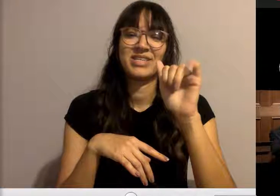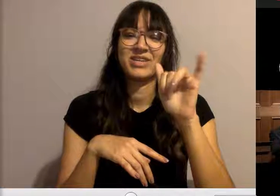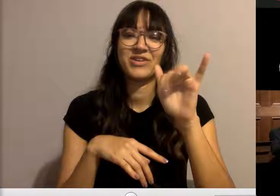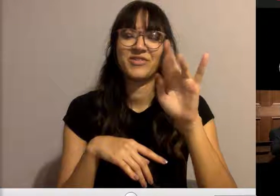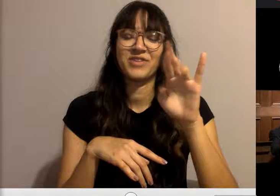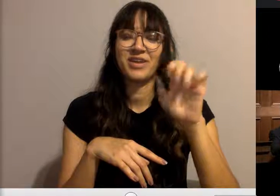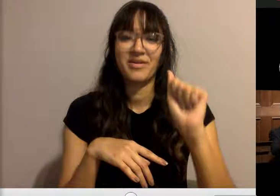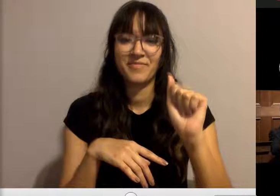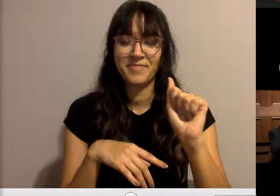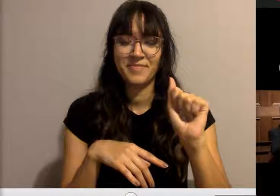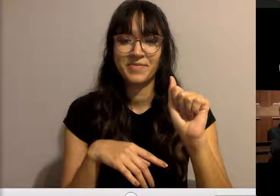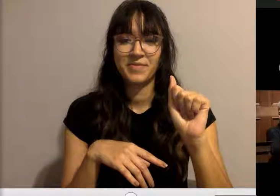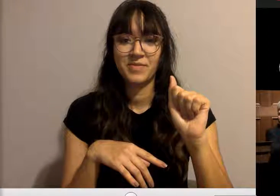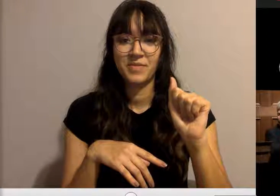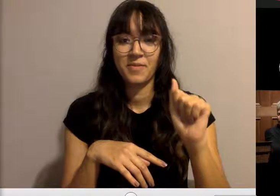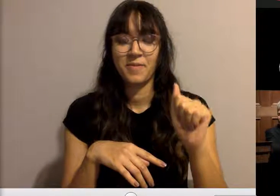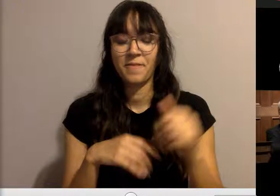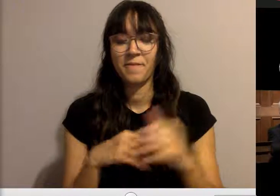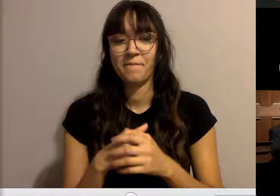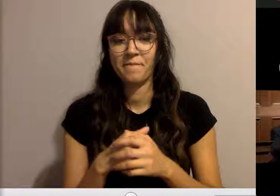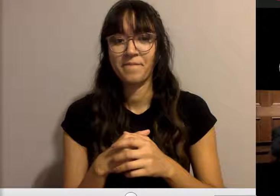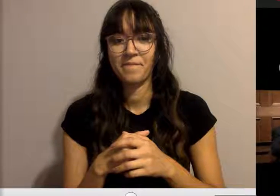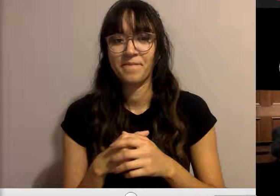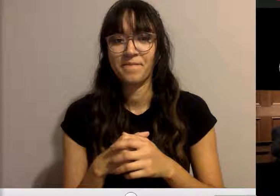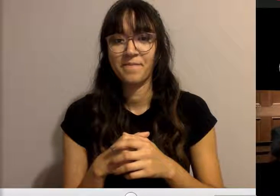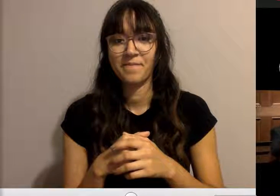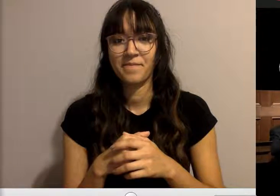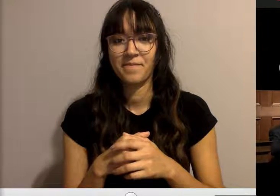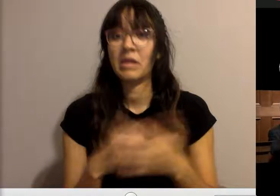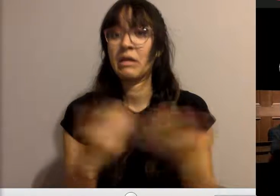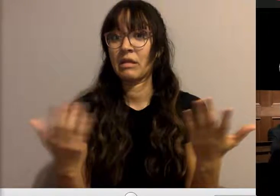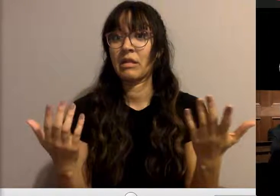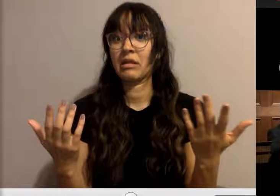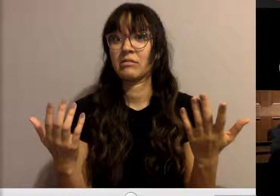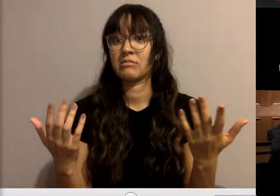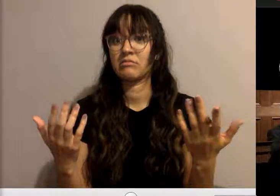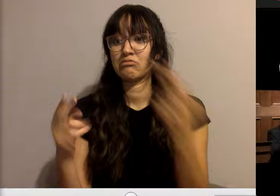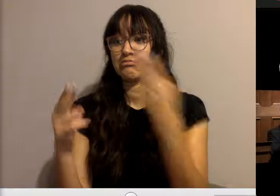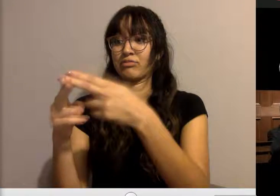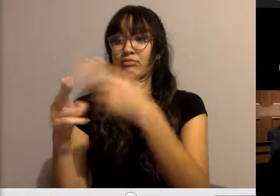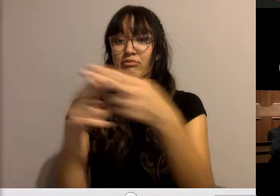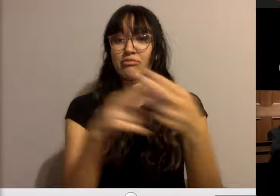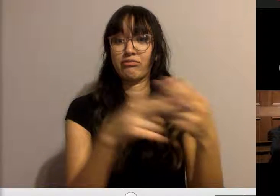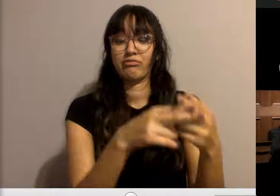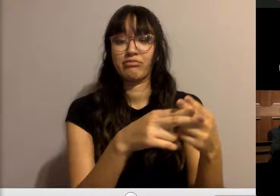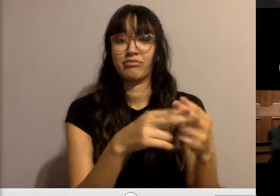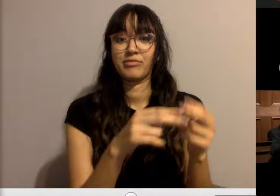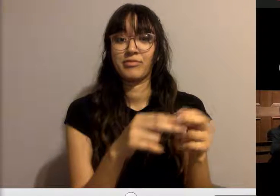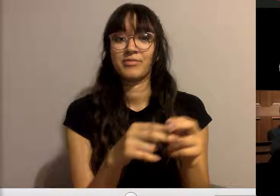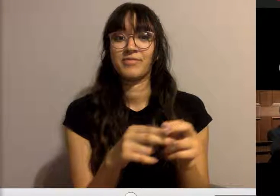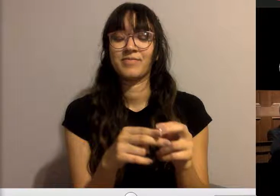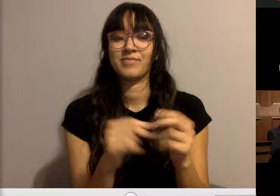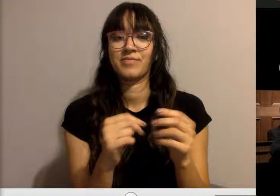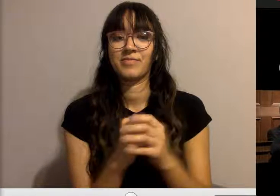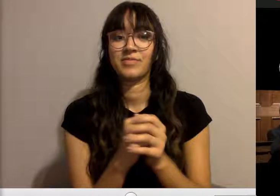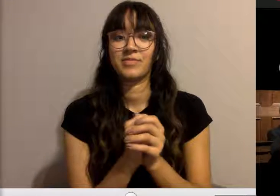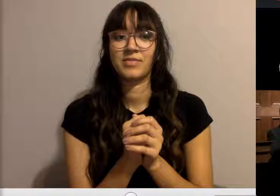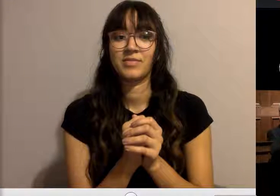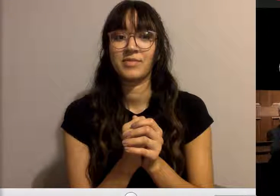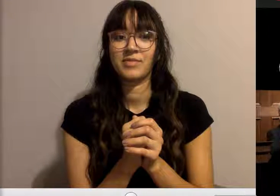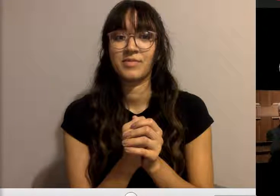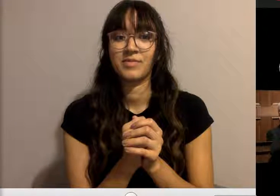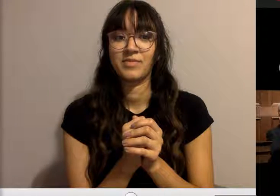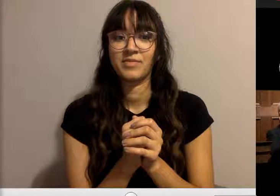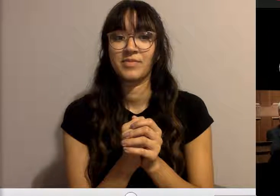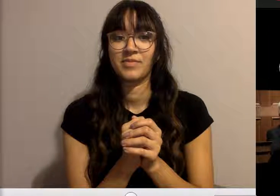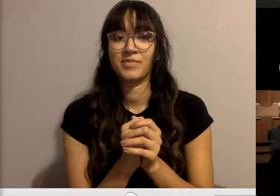that which has never come into being. And then he ends up naming them. He says their confederation was the Peleset, the Tejeker, the